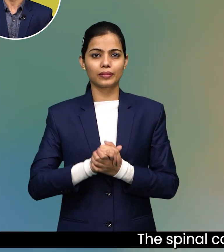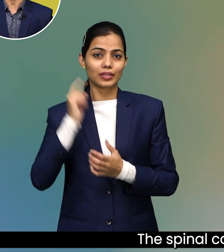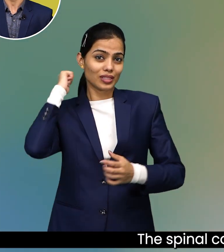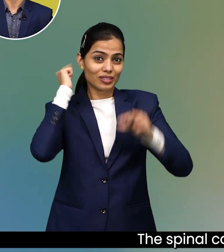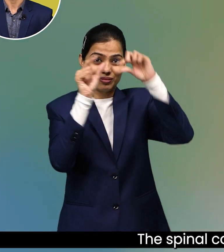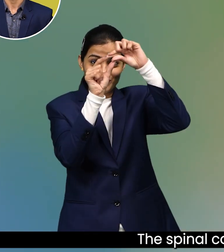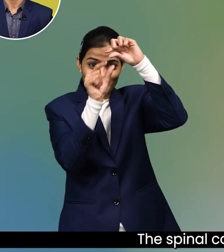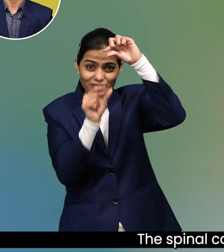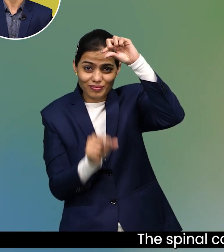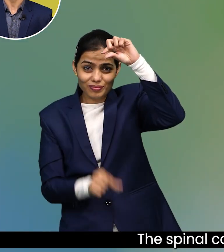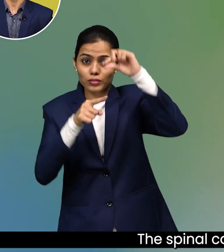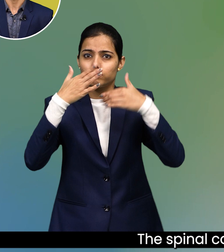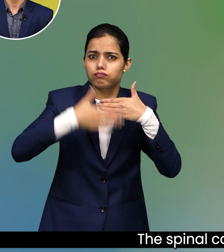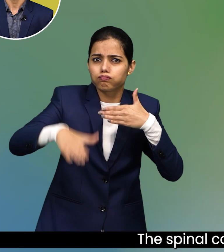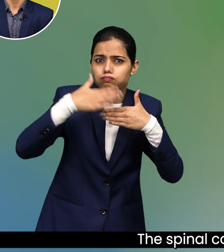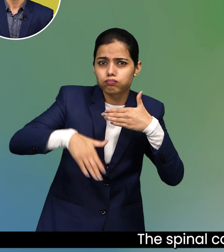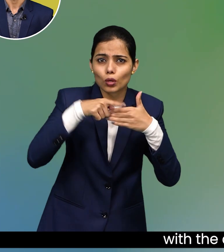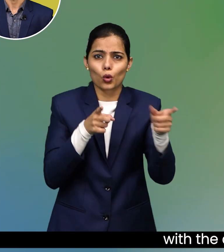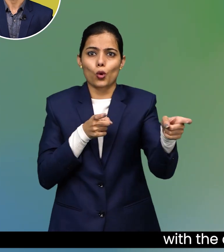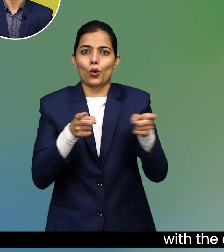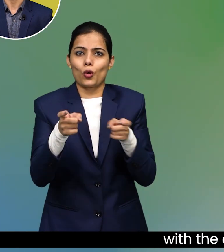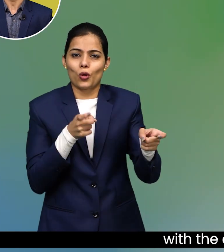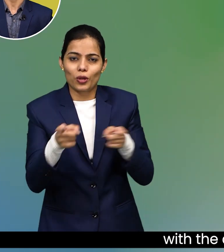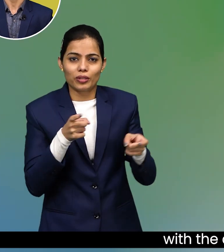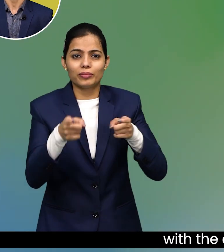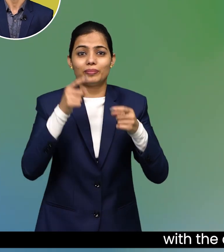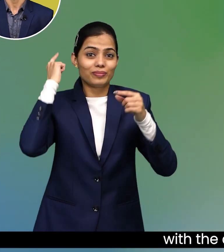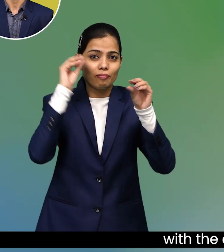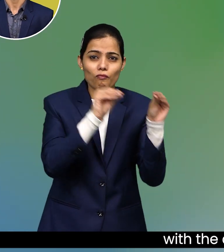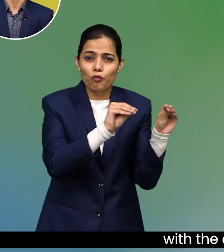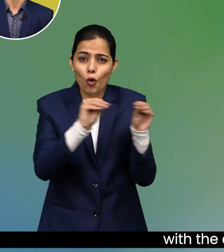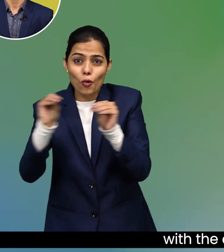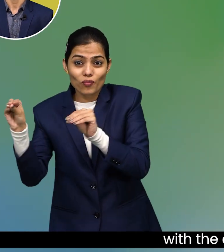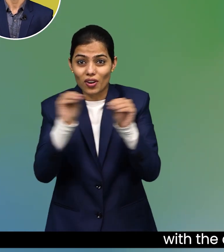The spinal cord is concerned with the coordination